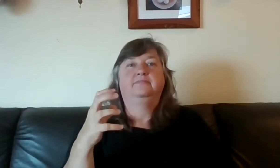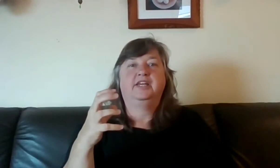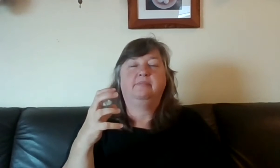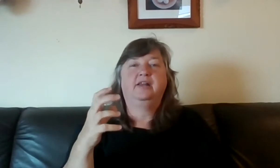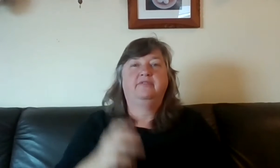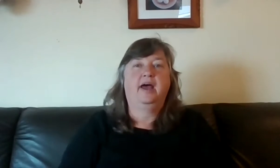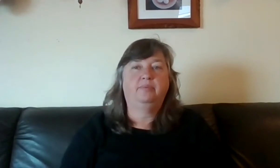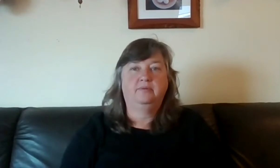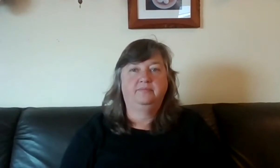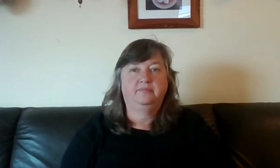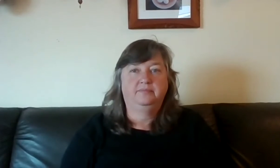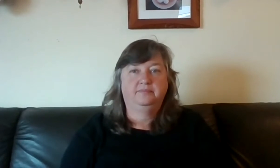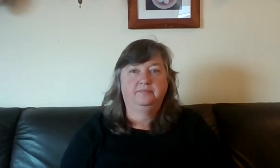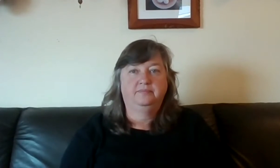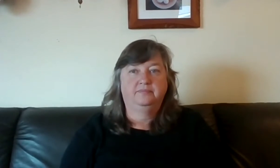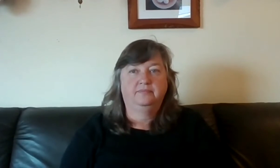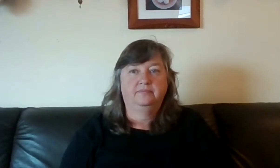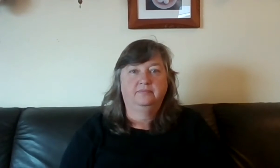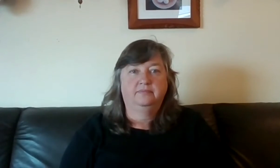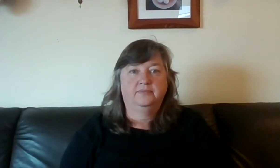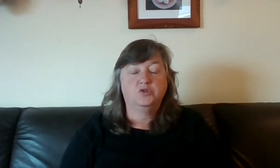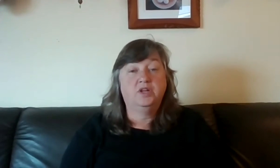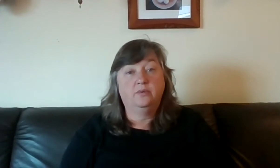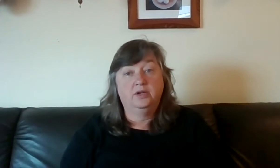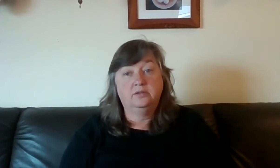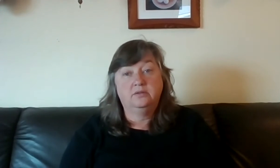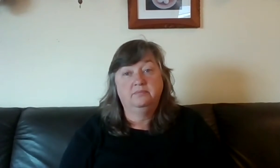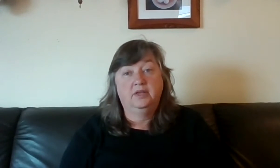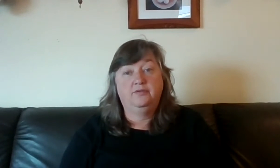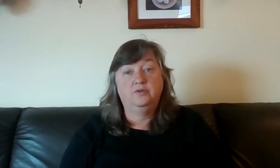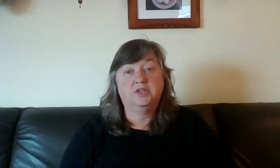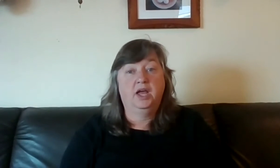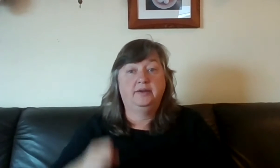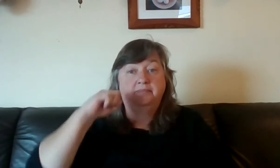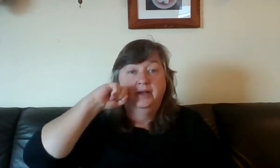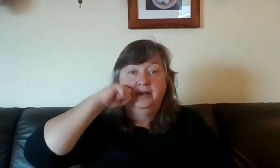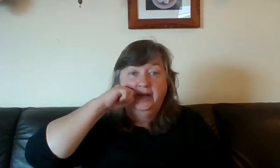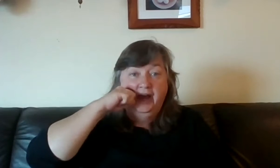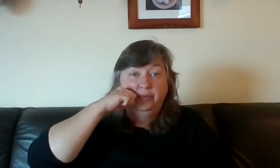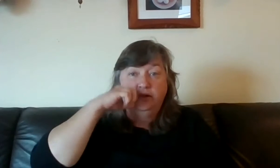Take a bite of an apple. So in other words, if you sign apple,